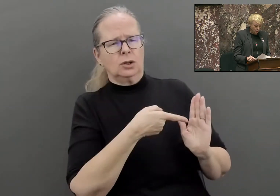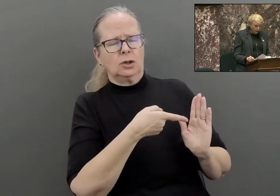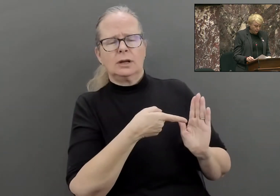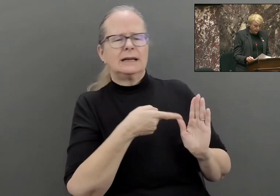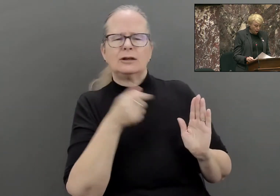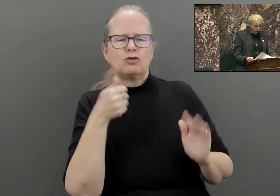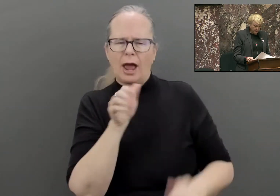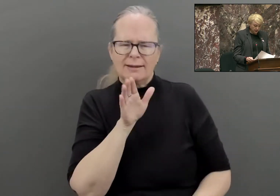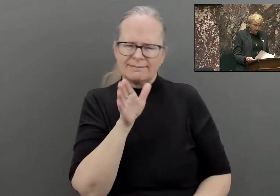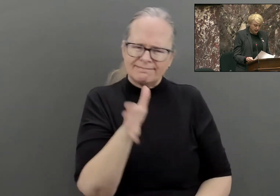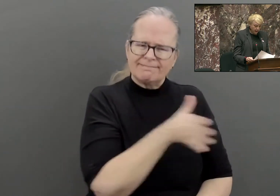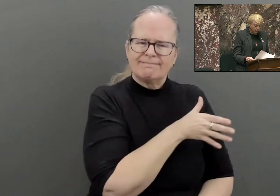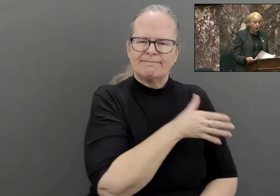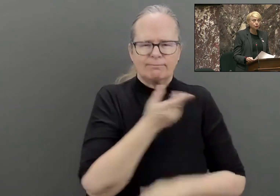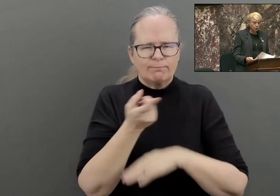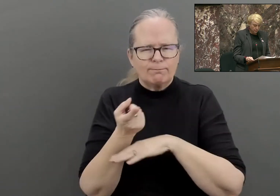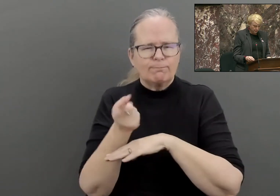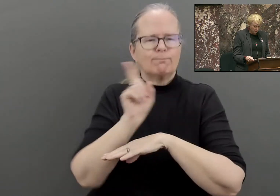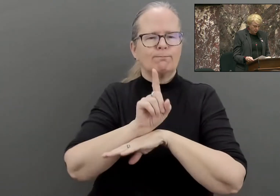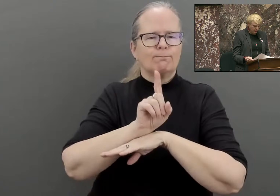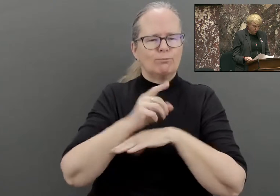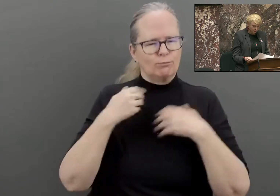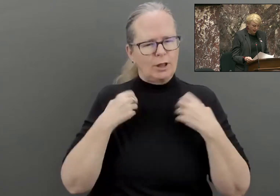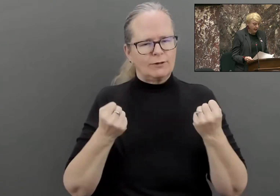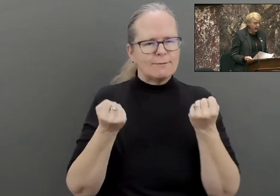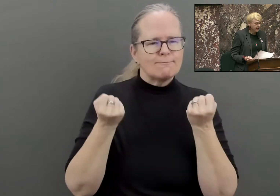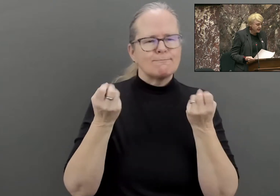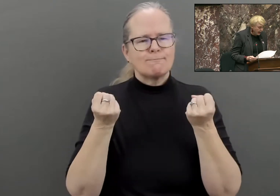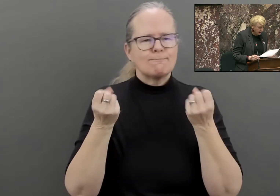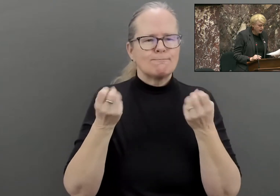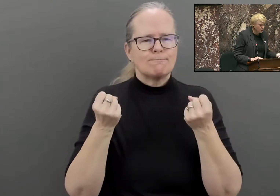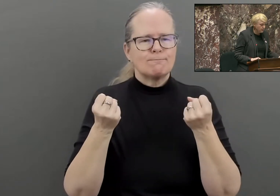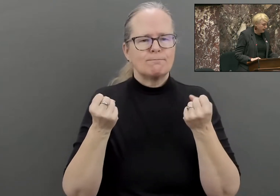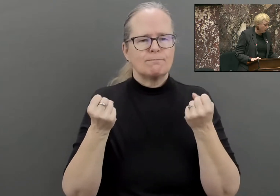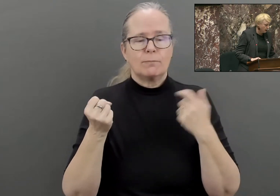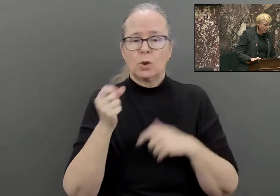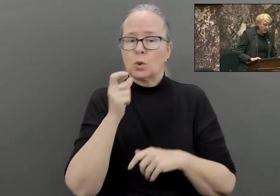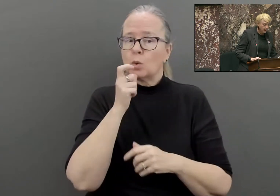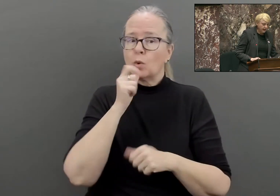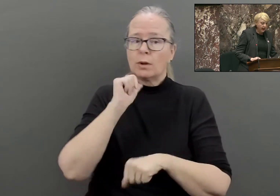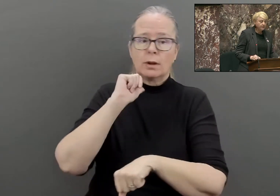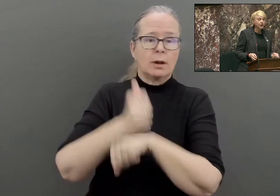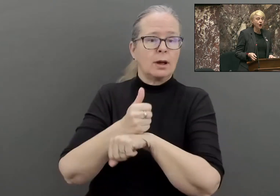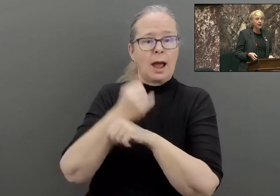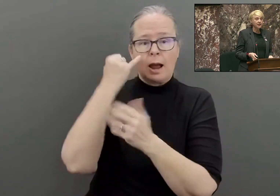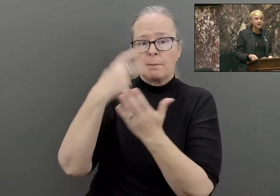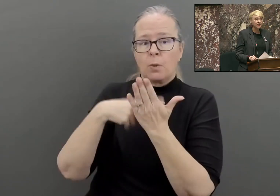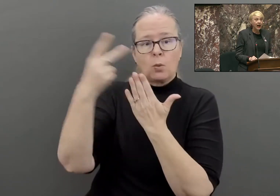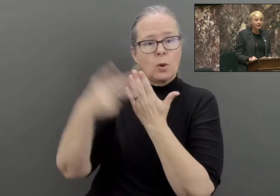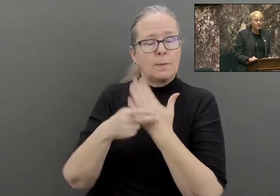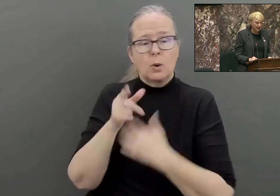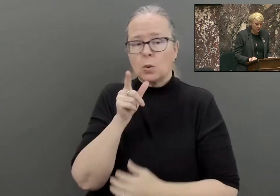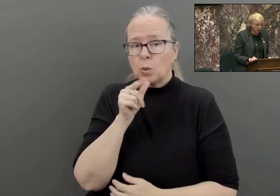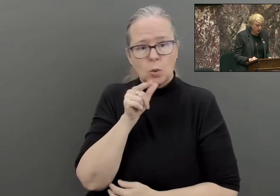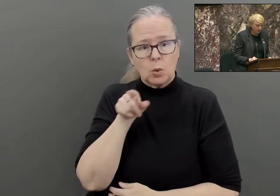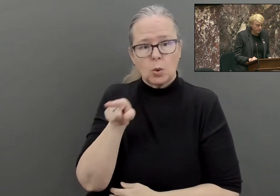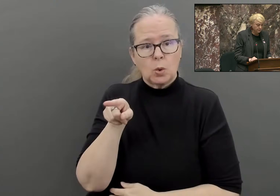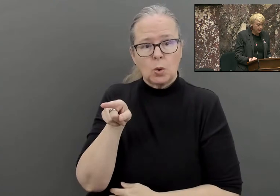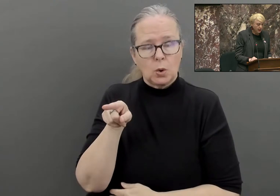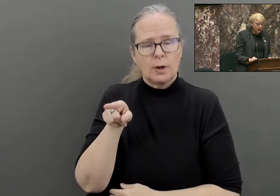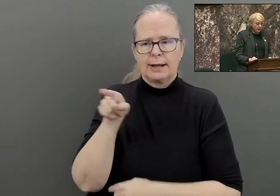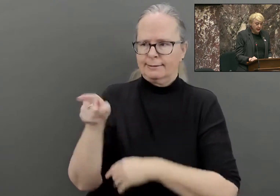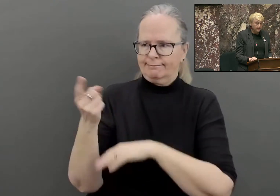healing for the comics to tell a room full of people exactly who they are and have the audience laugh and